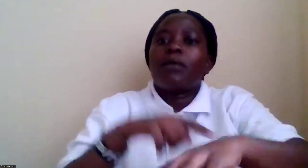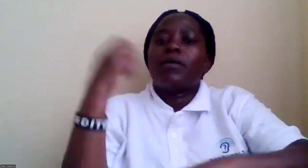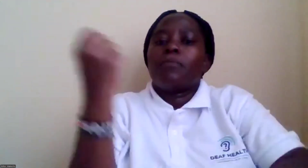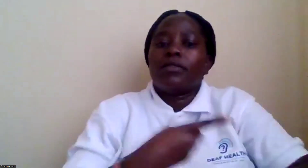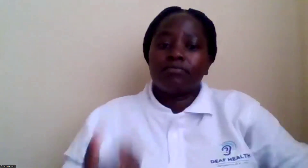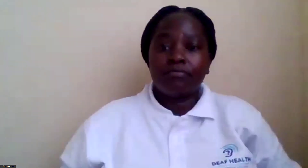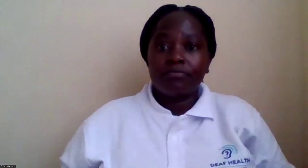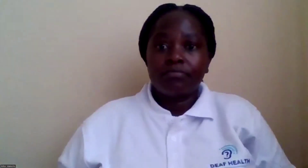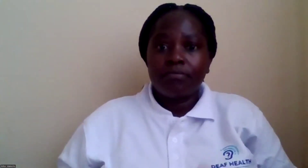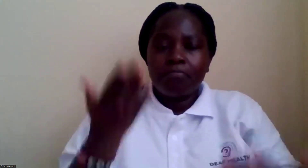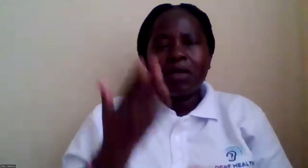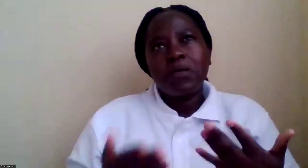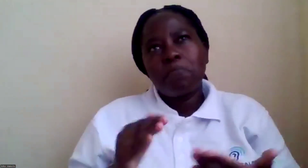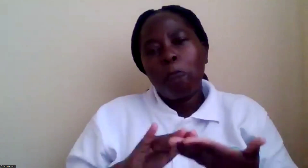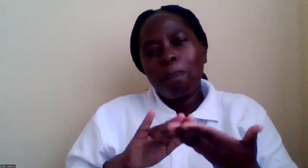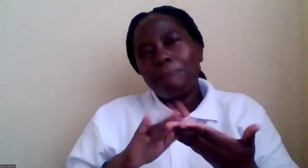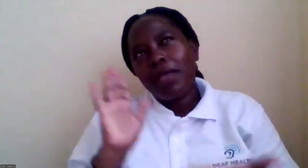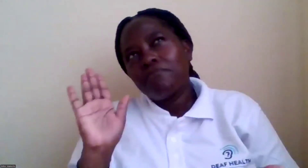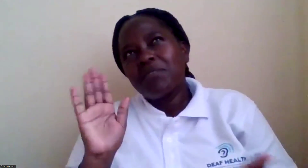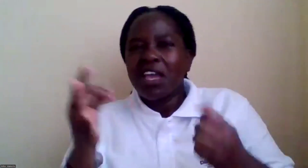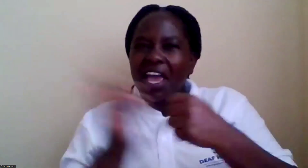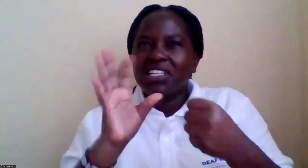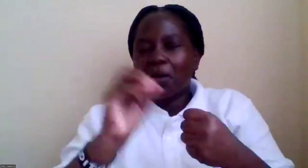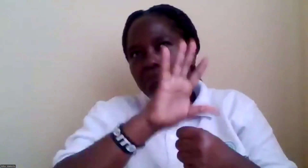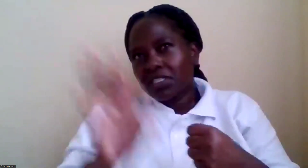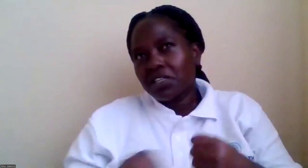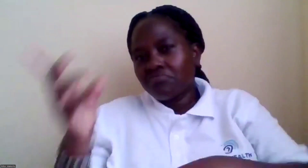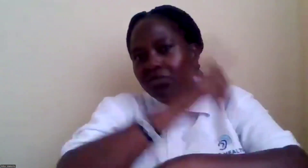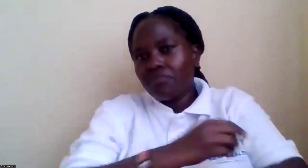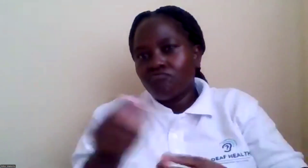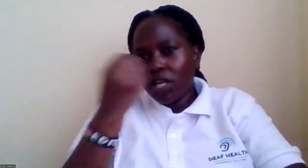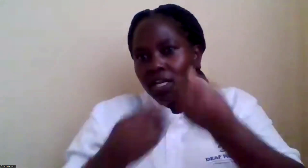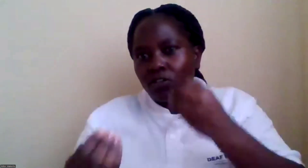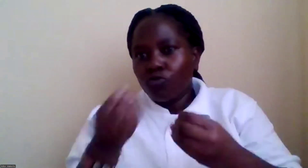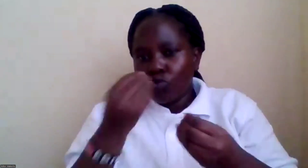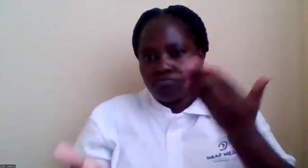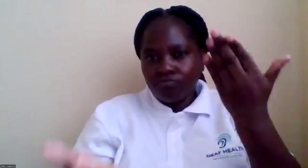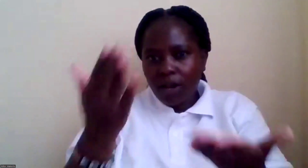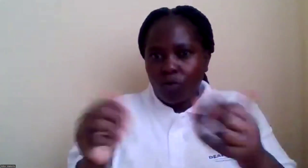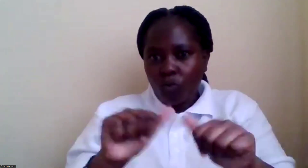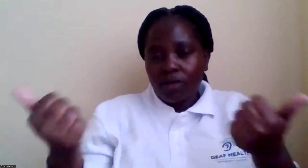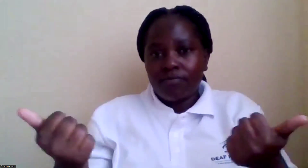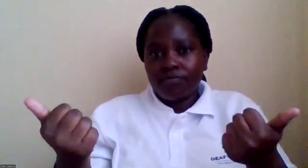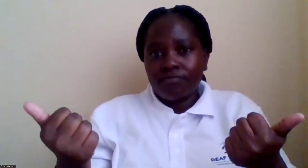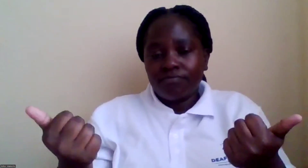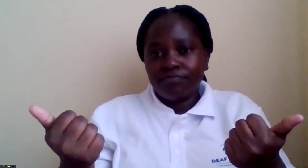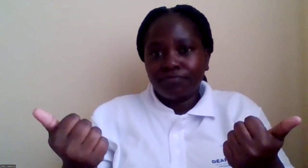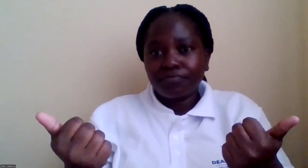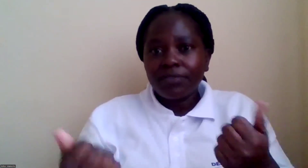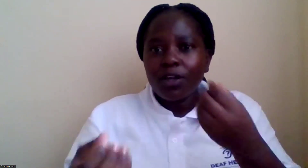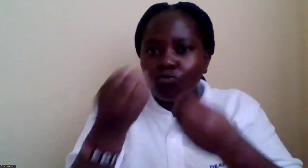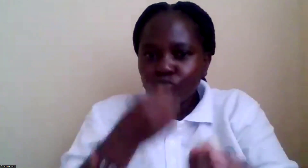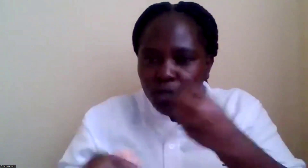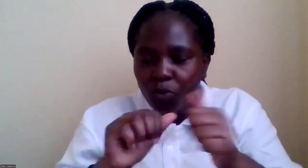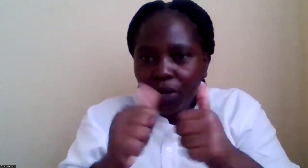at least most of the days, say 80% of the days, you are at a good place and taking in a balanced diet,